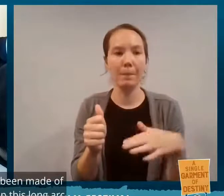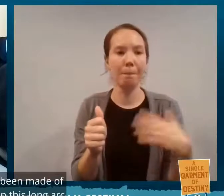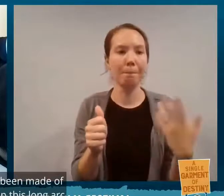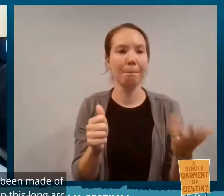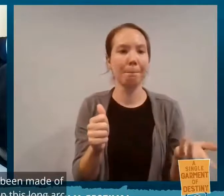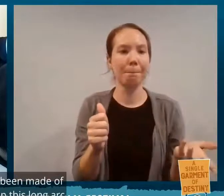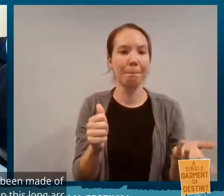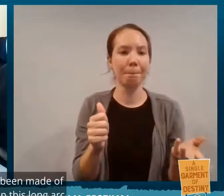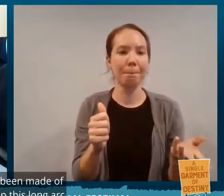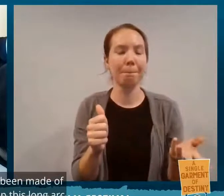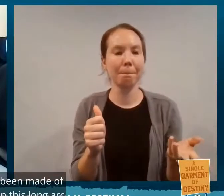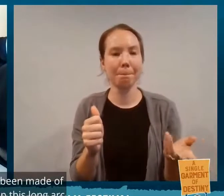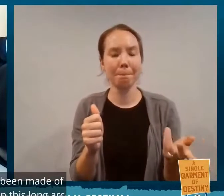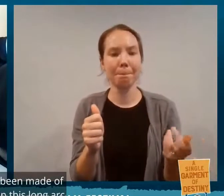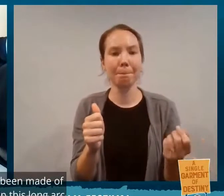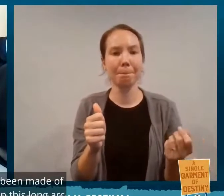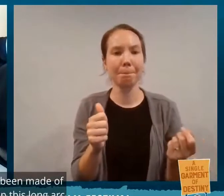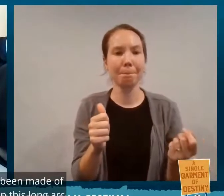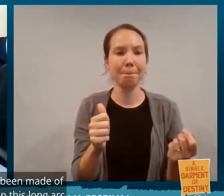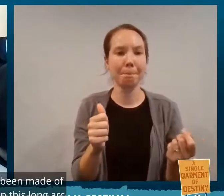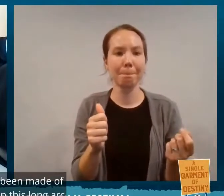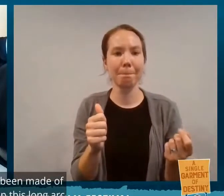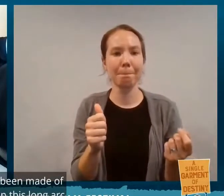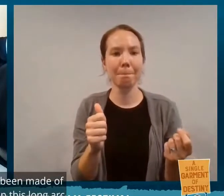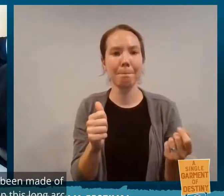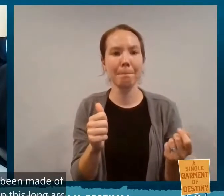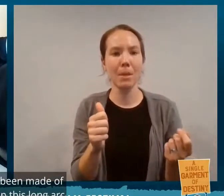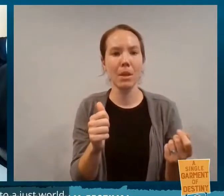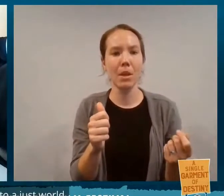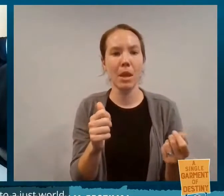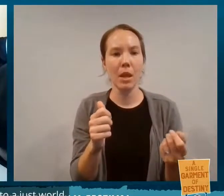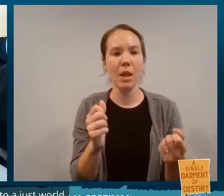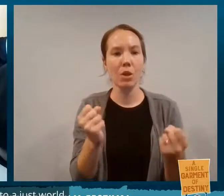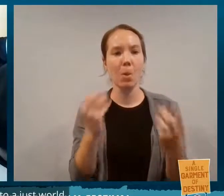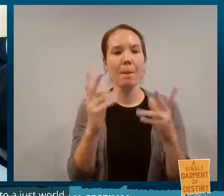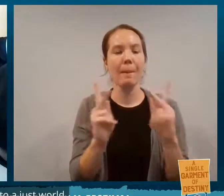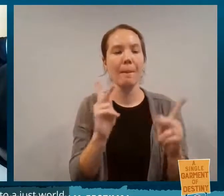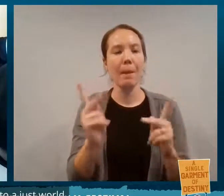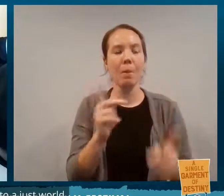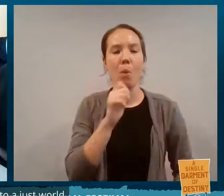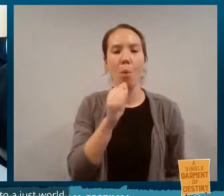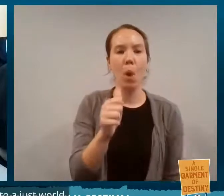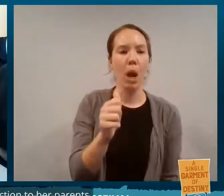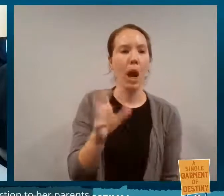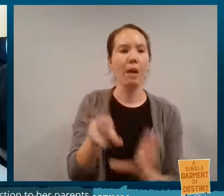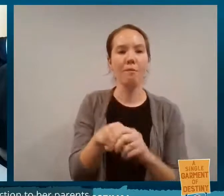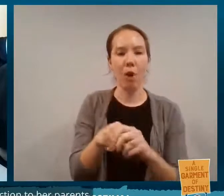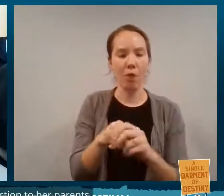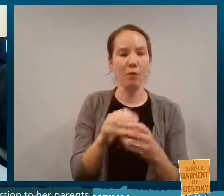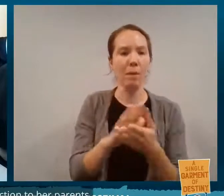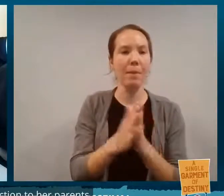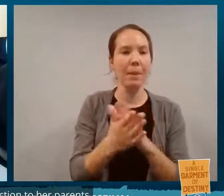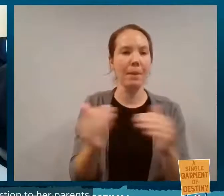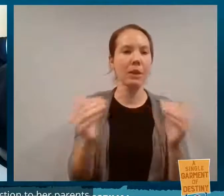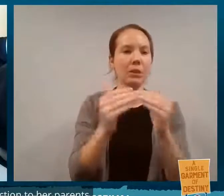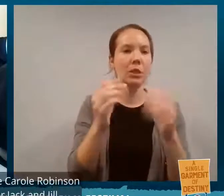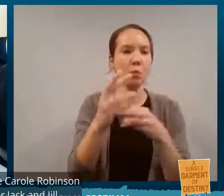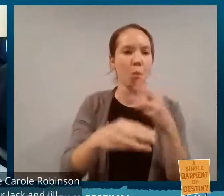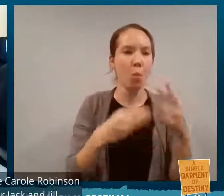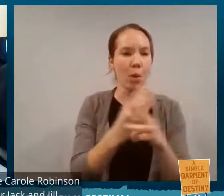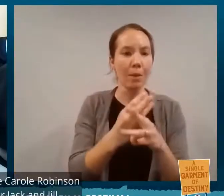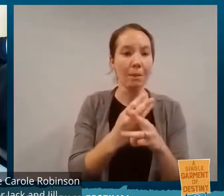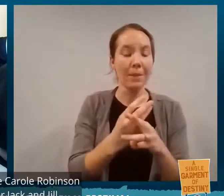made veterans in this long arc of getting to a just world. I made a connection to her